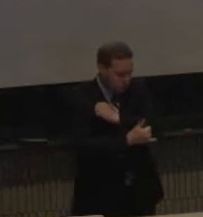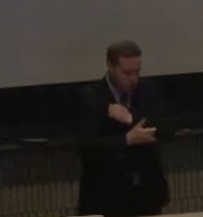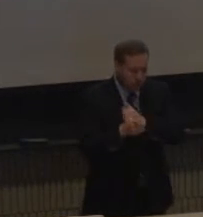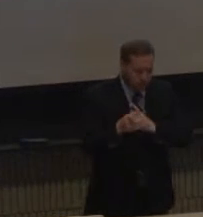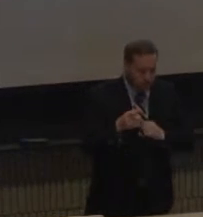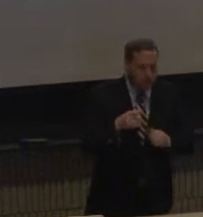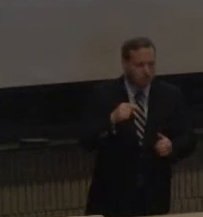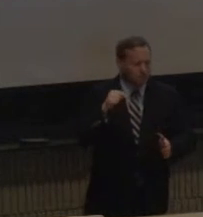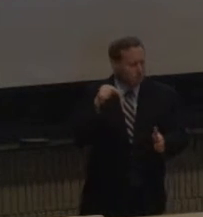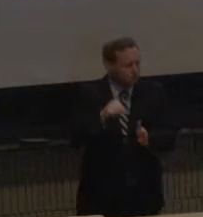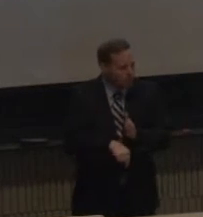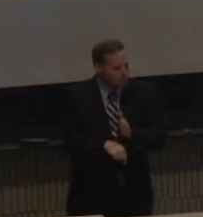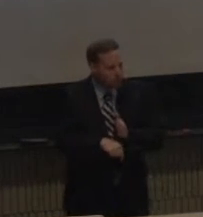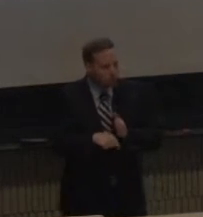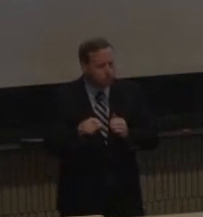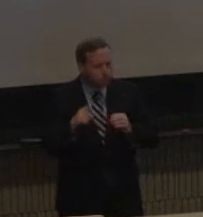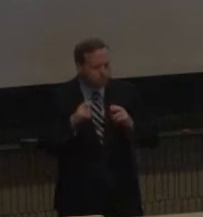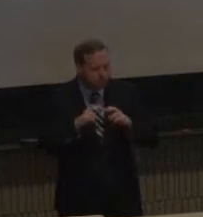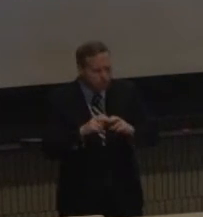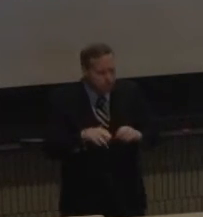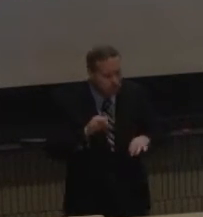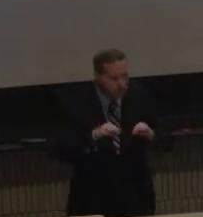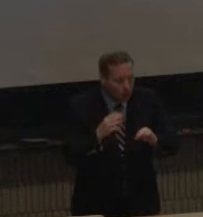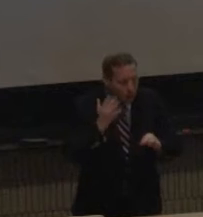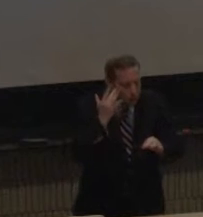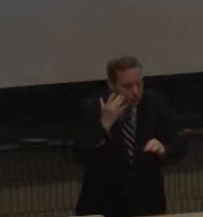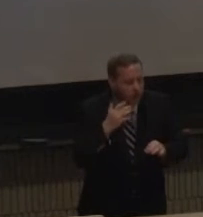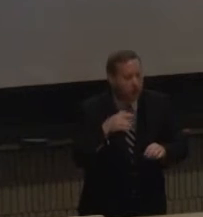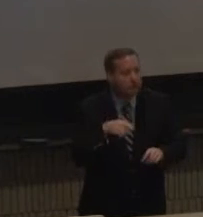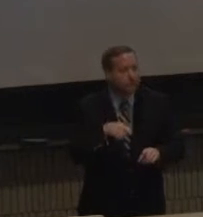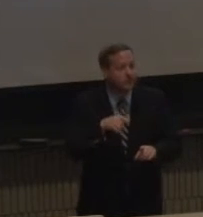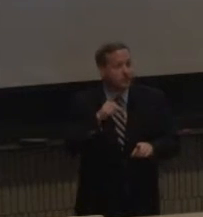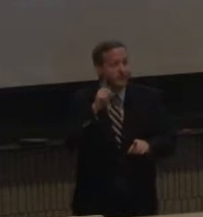woman. She was murdered, and when they did an